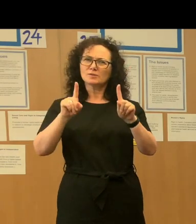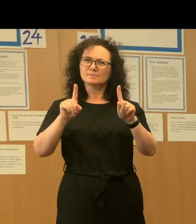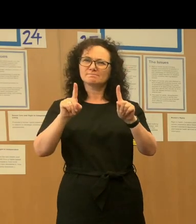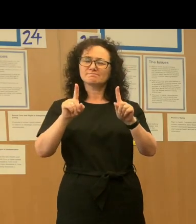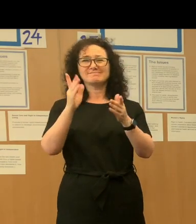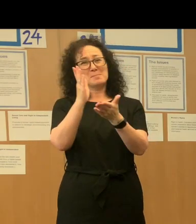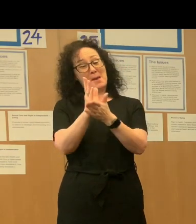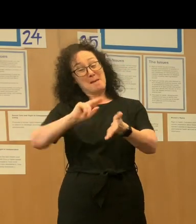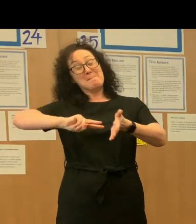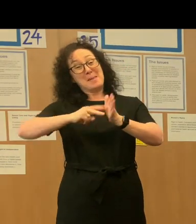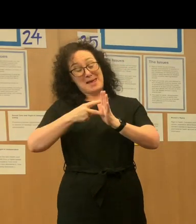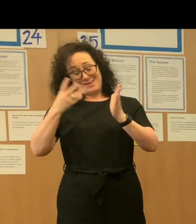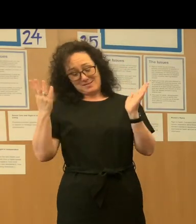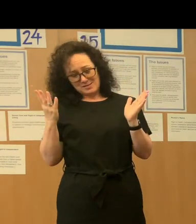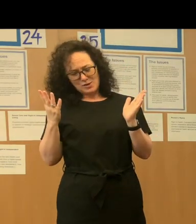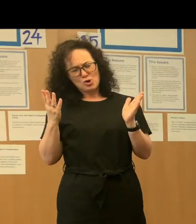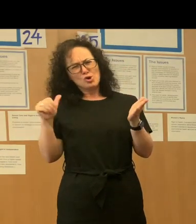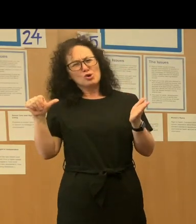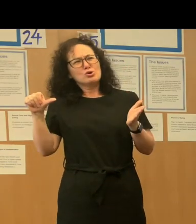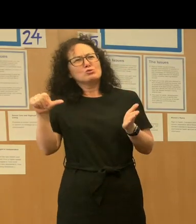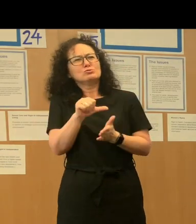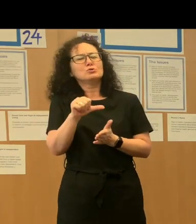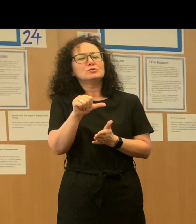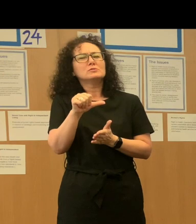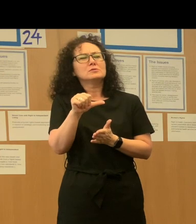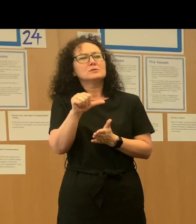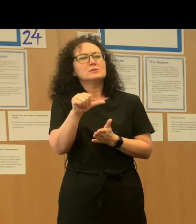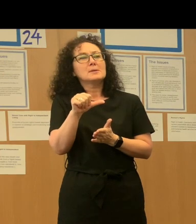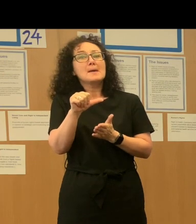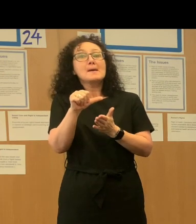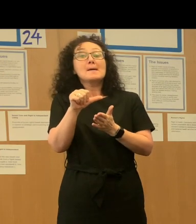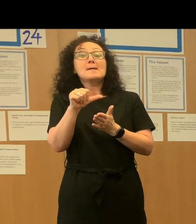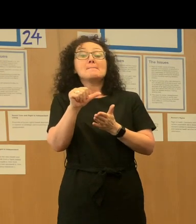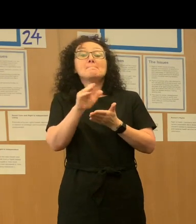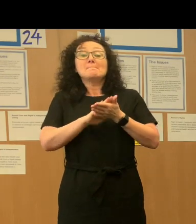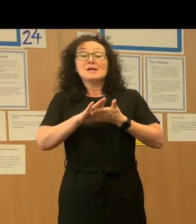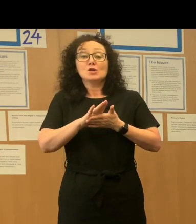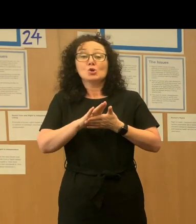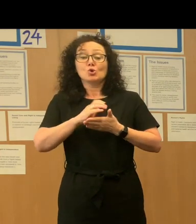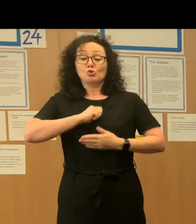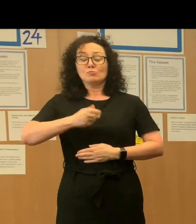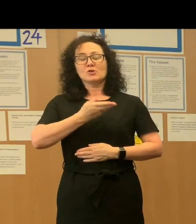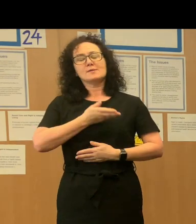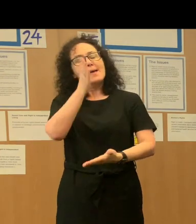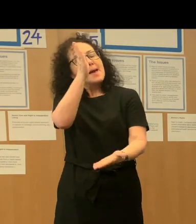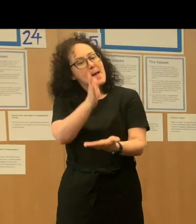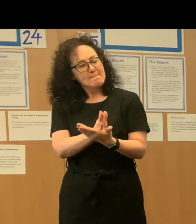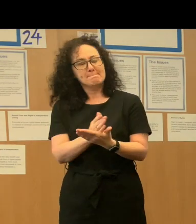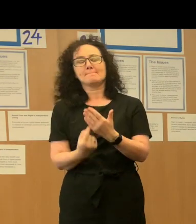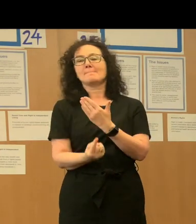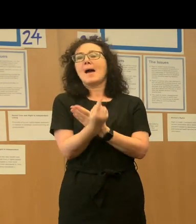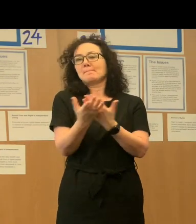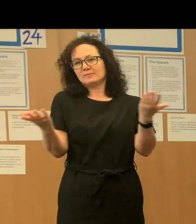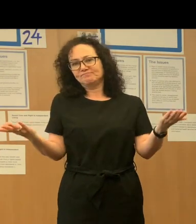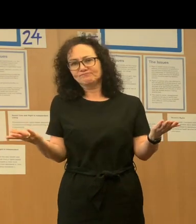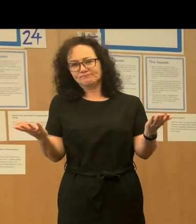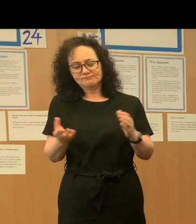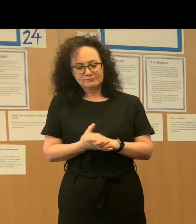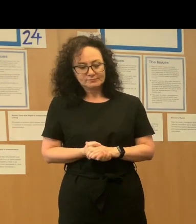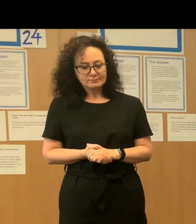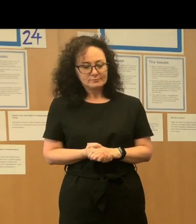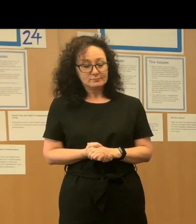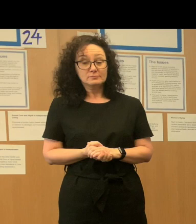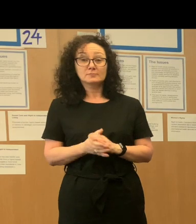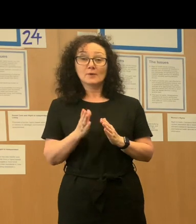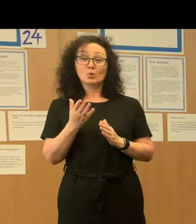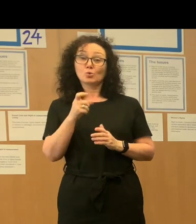plan, or it should be a plan for making human rights real in people's lives. So it's something that's recommended by the